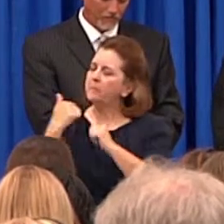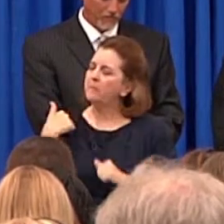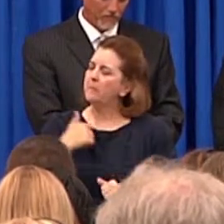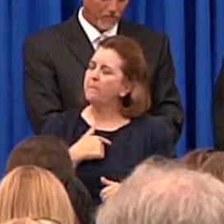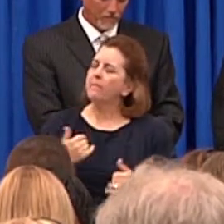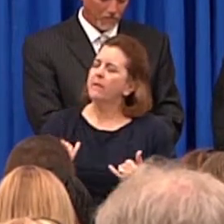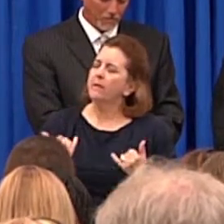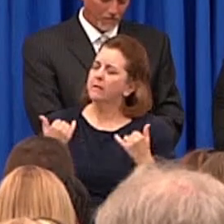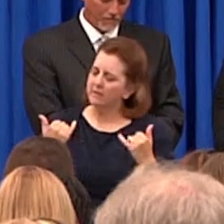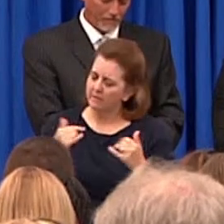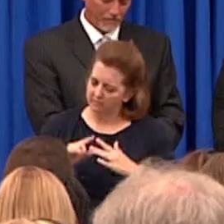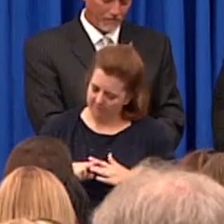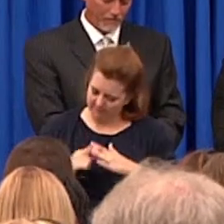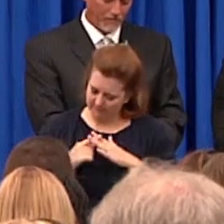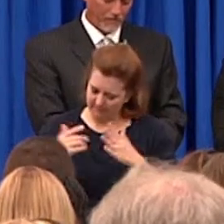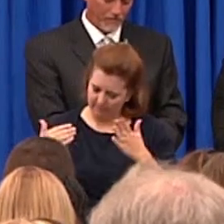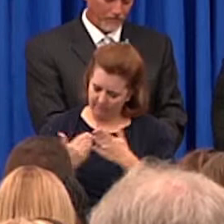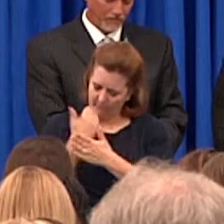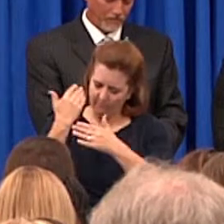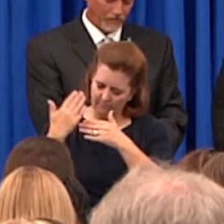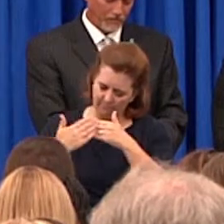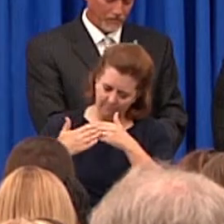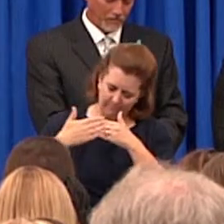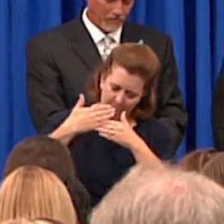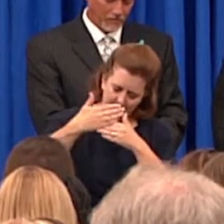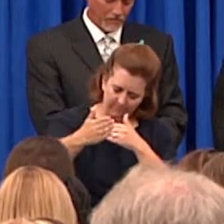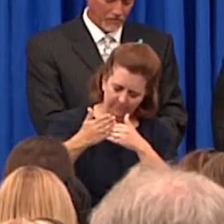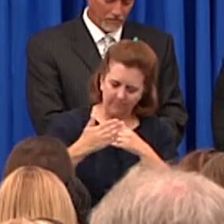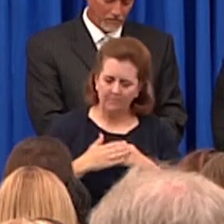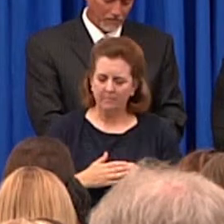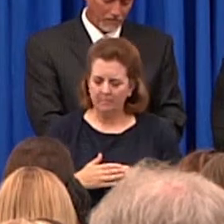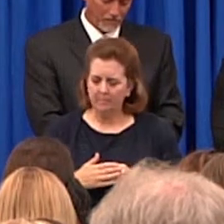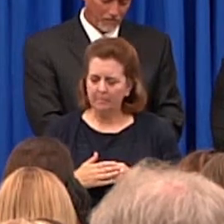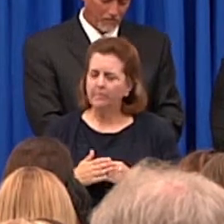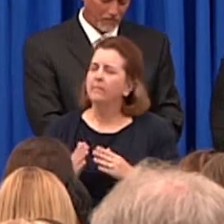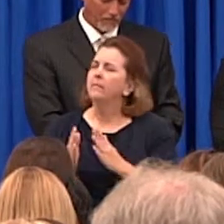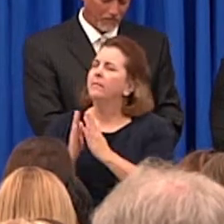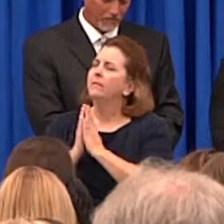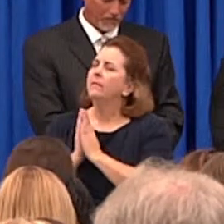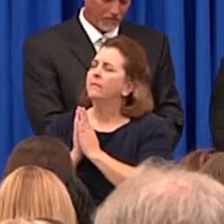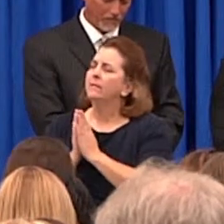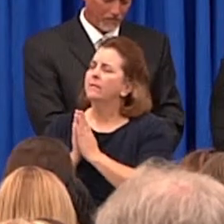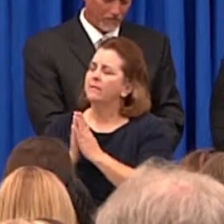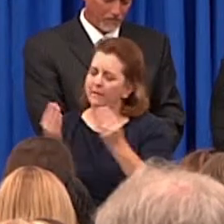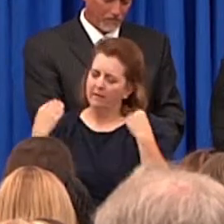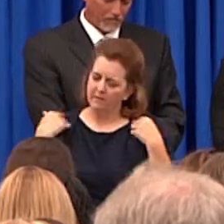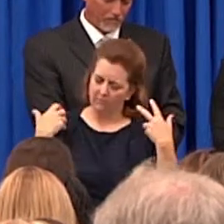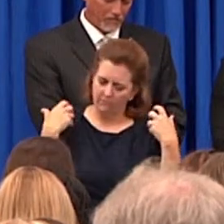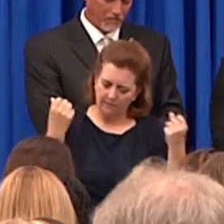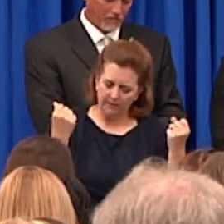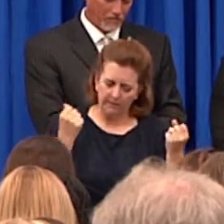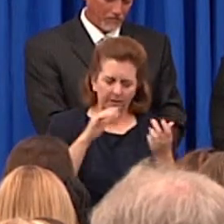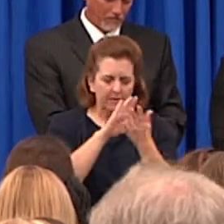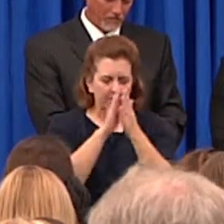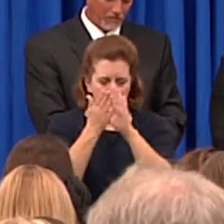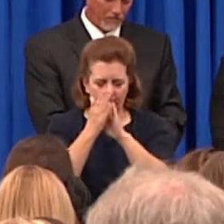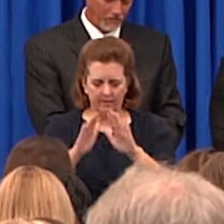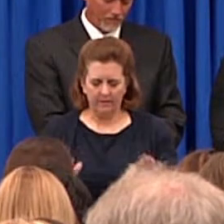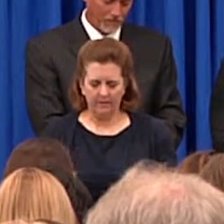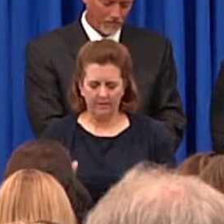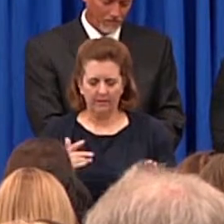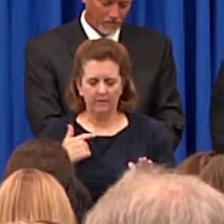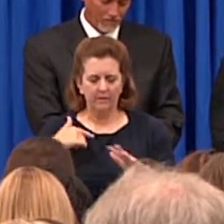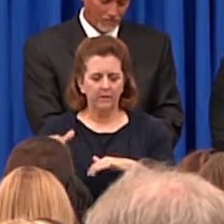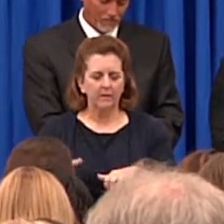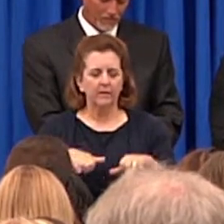as we start this new chapter of our lives. I pray that you would give us strength and peace as we go on to